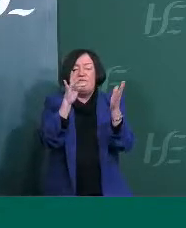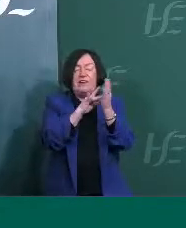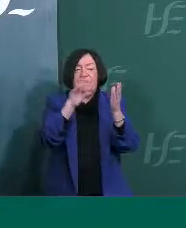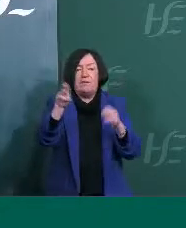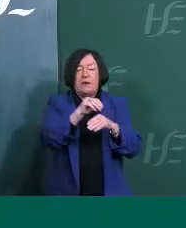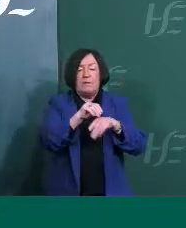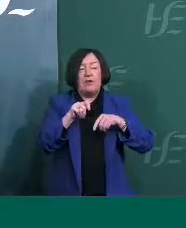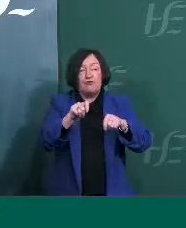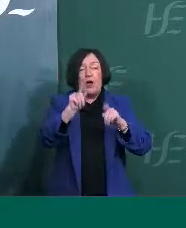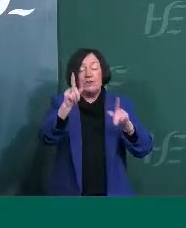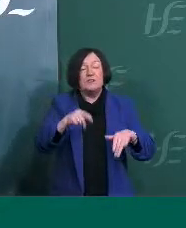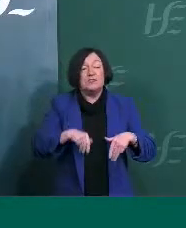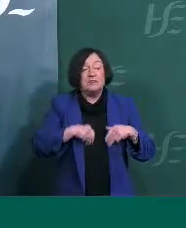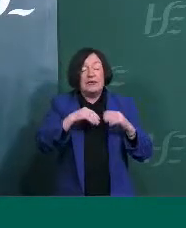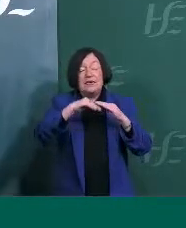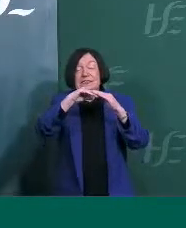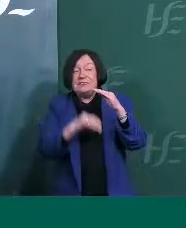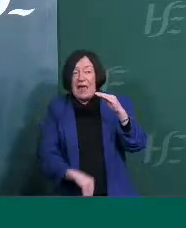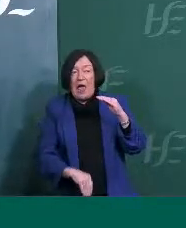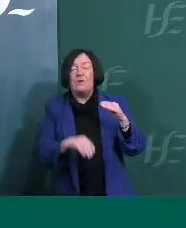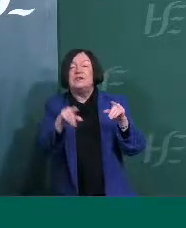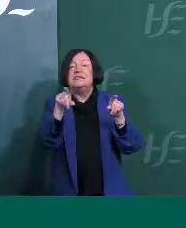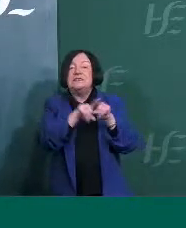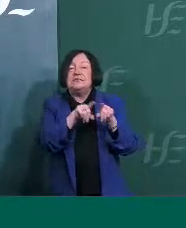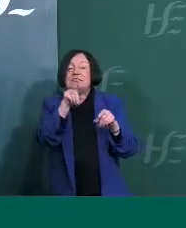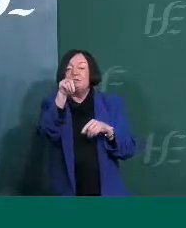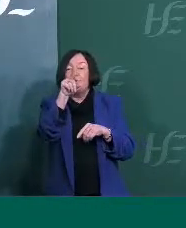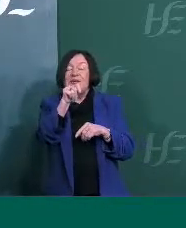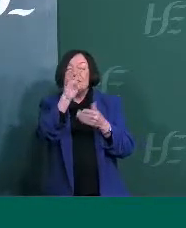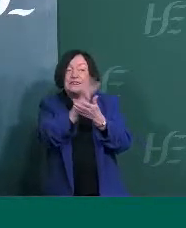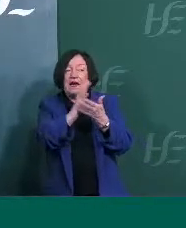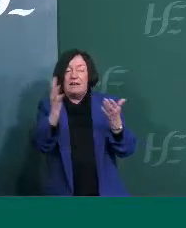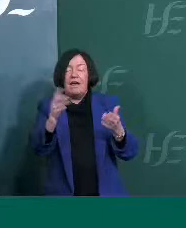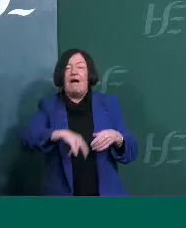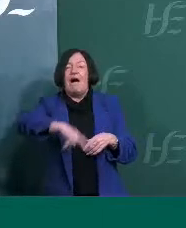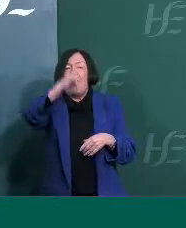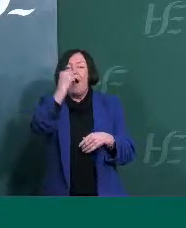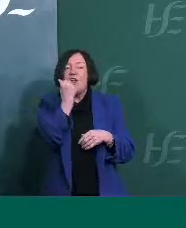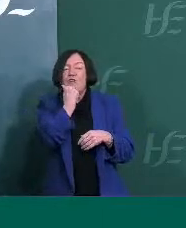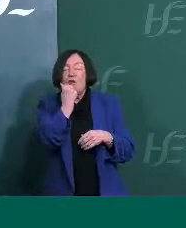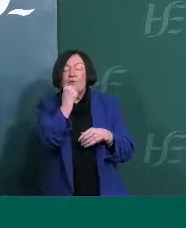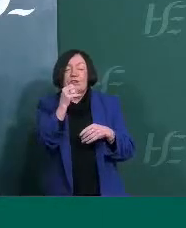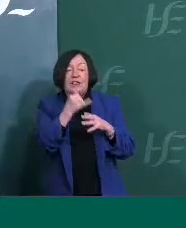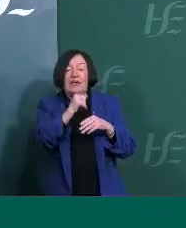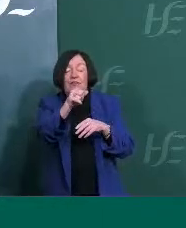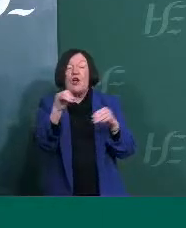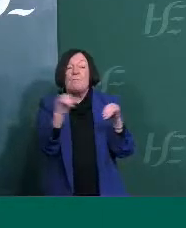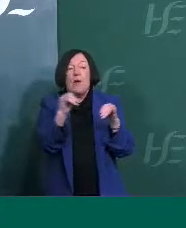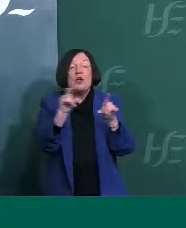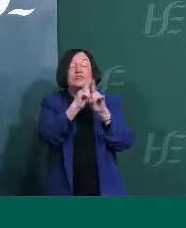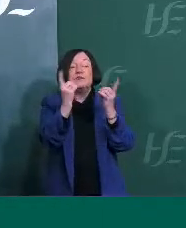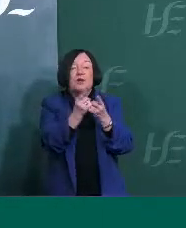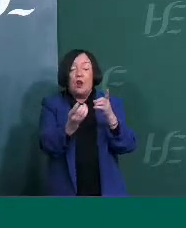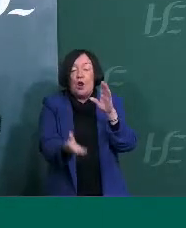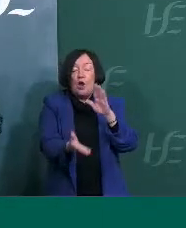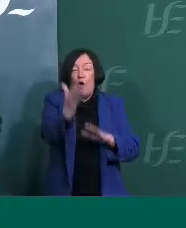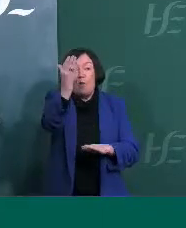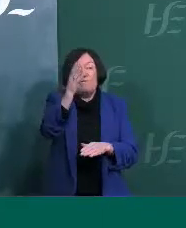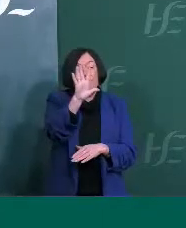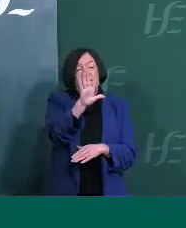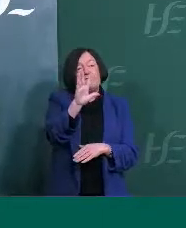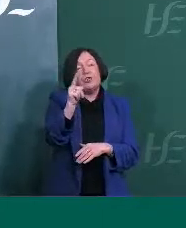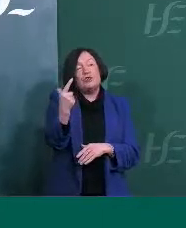morning on trolleys, down slightly on the same day in 2019. Very high levels of presentation in their emergency department, so up